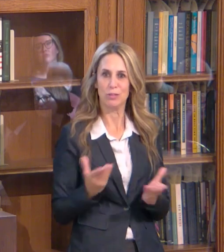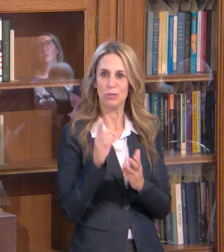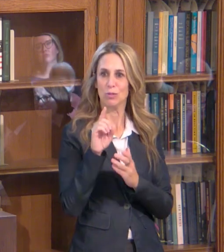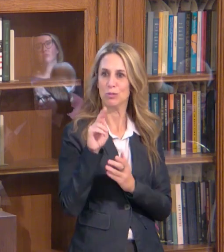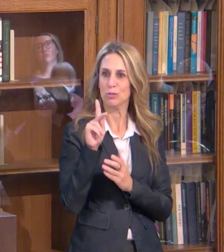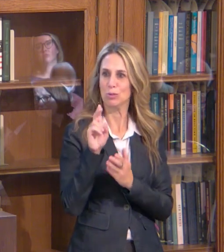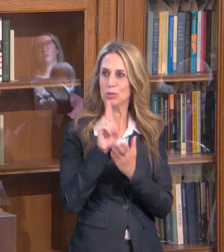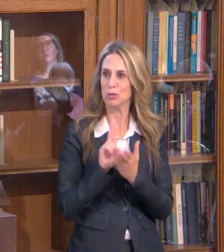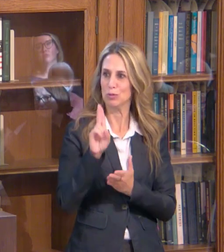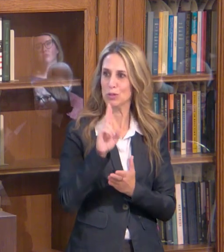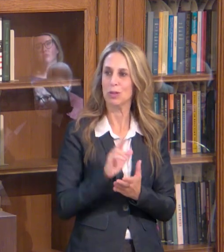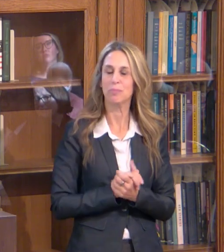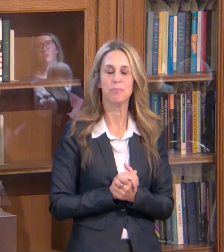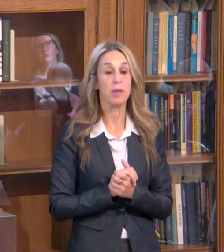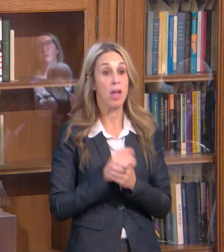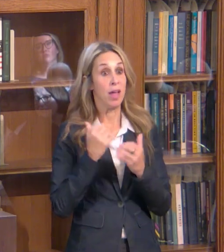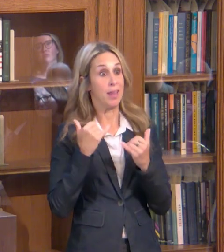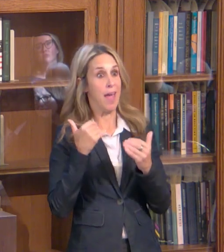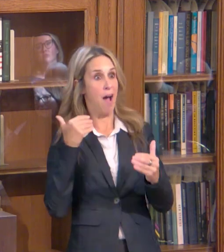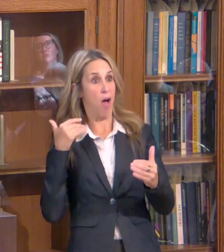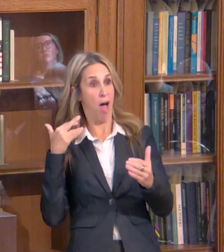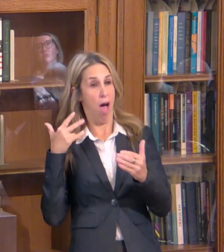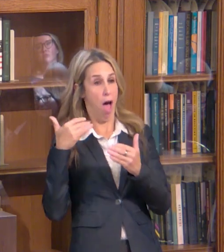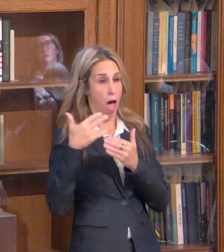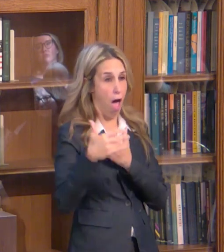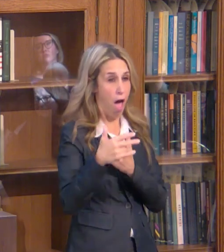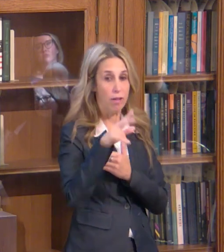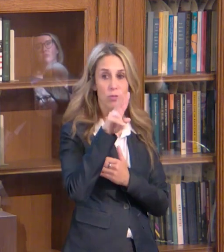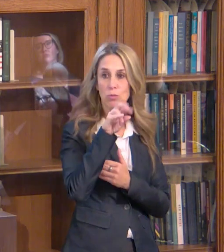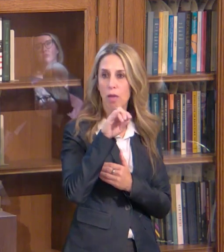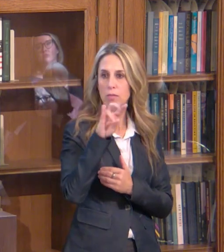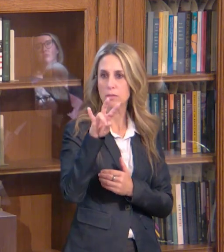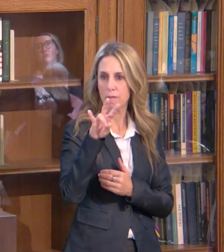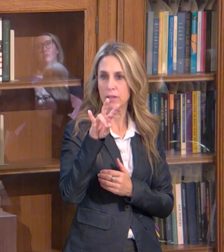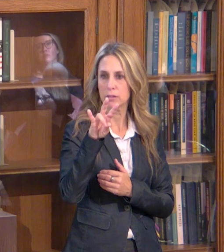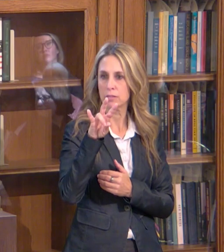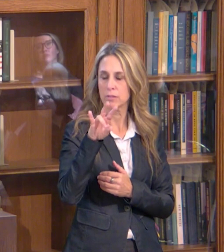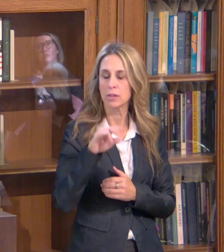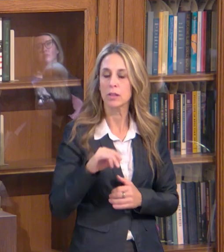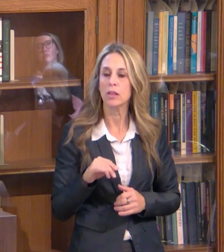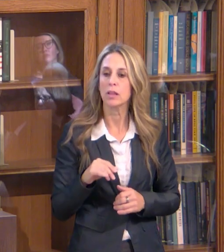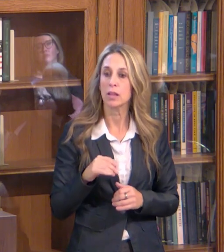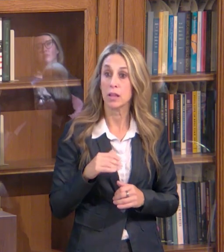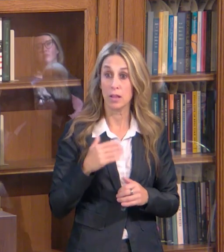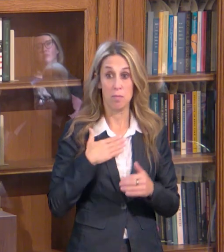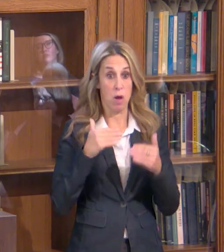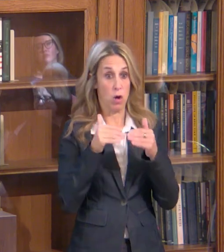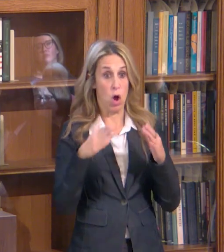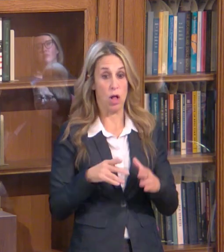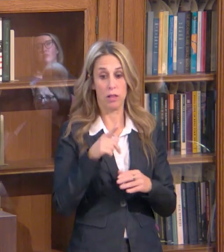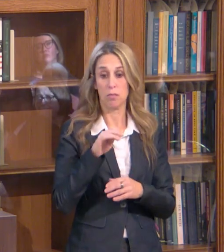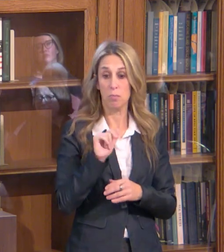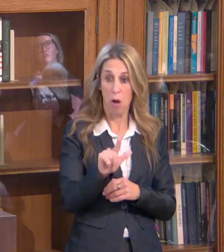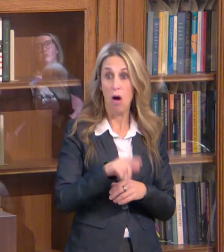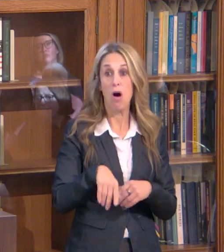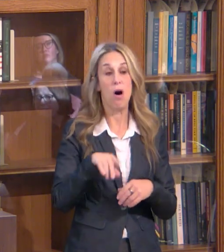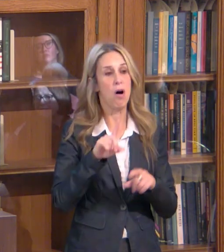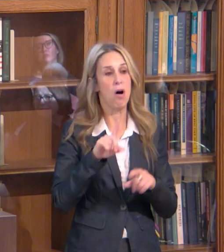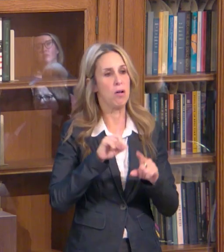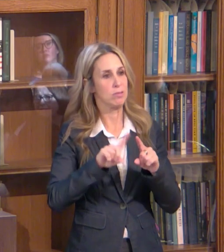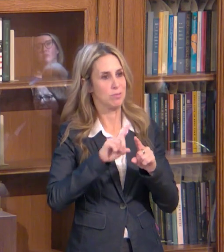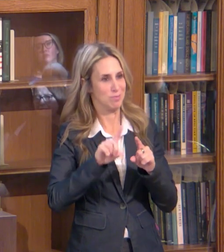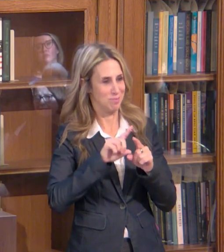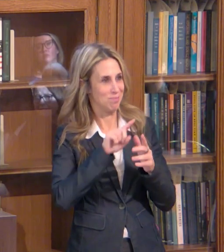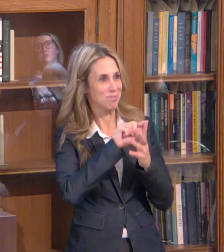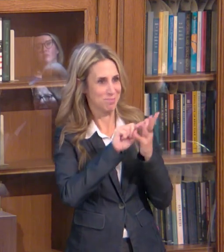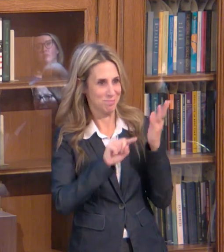University uh fast forward to 2007 uh my colleagues Paul mlan anded